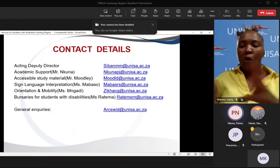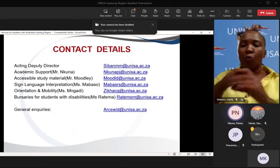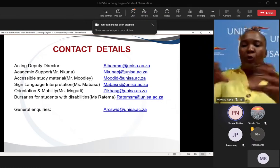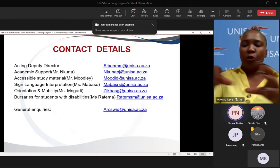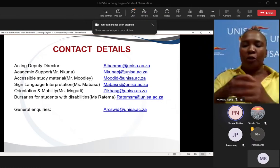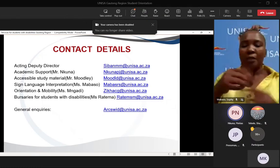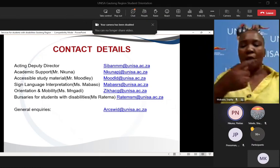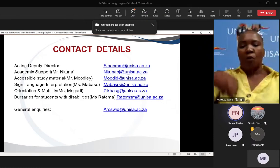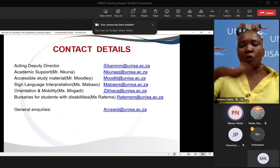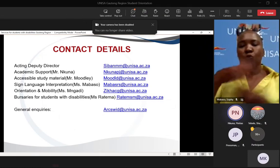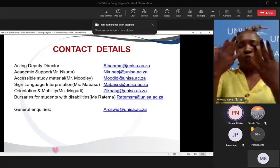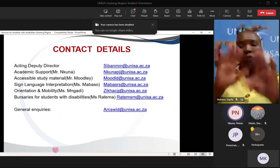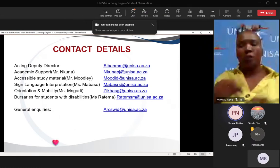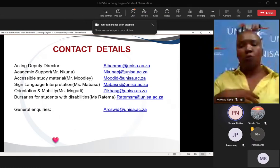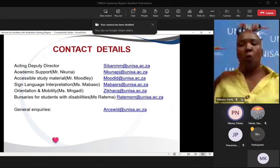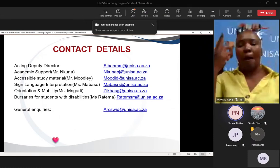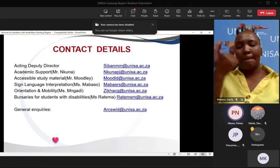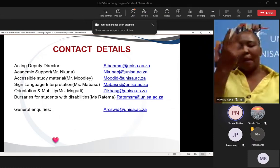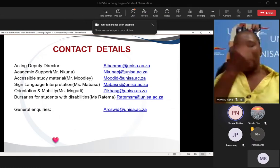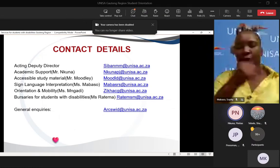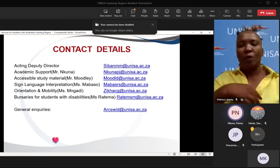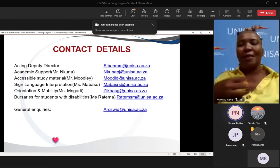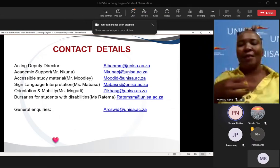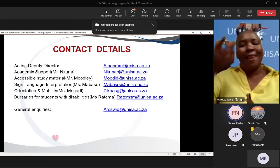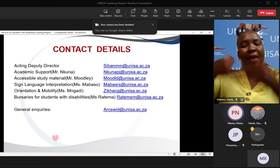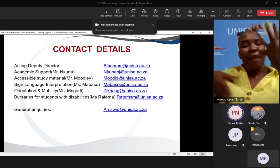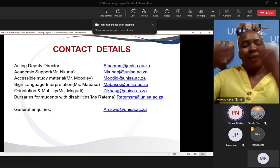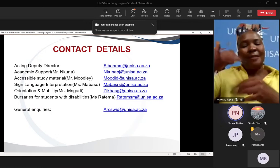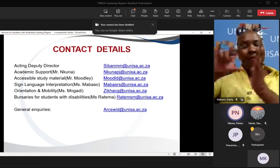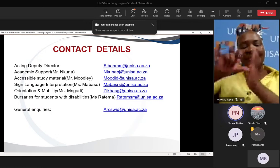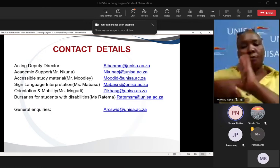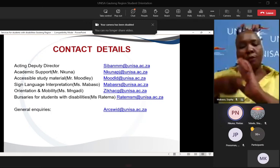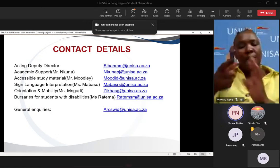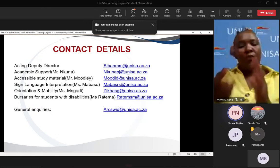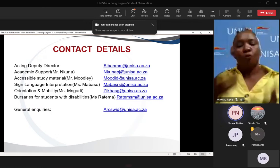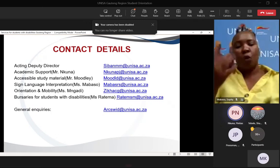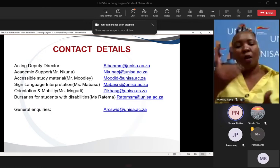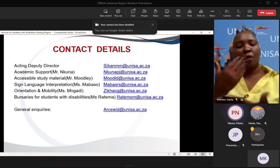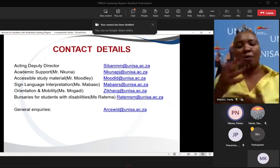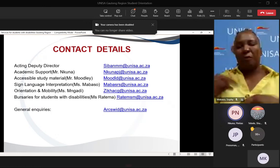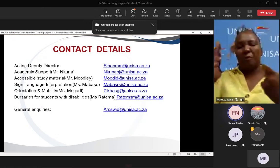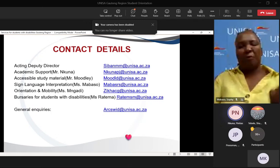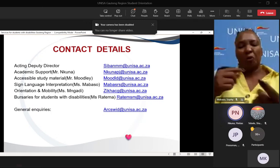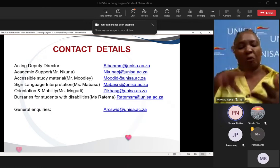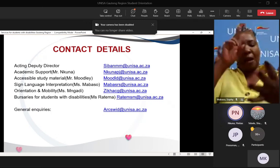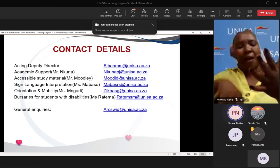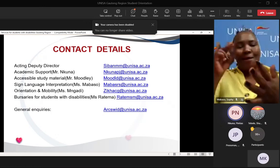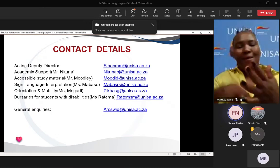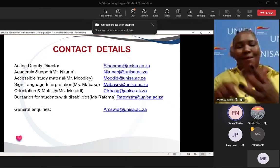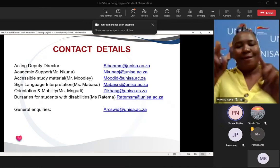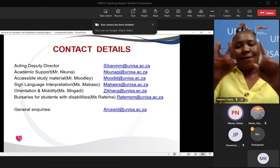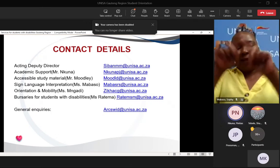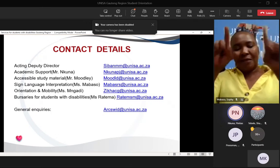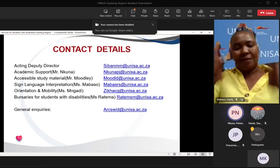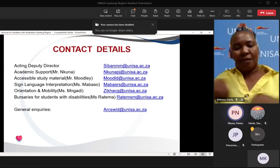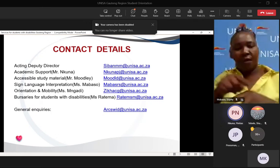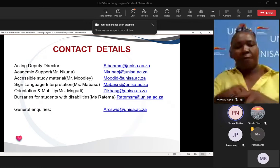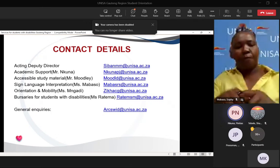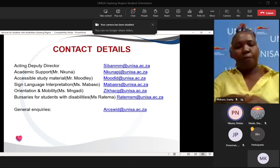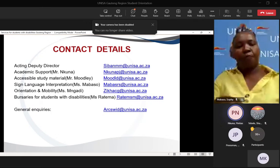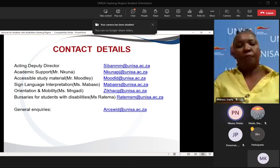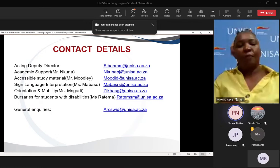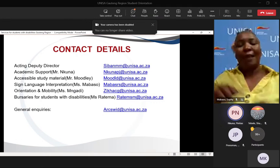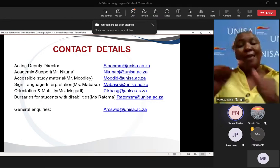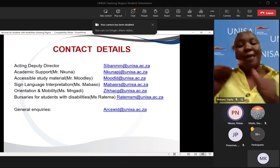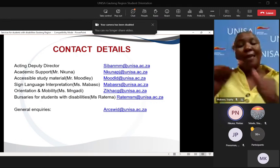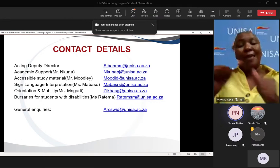our students who are blind and those with learning disabilities who may not be able to to read the screen for